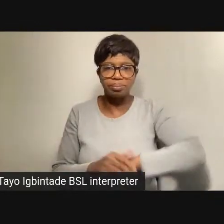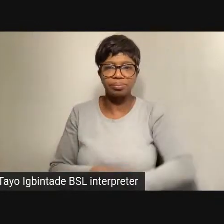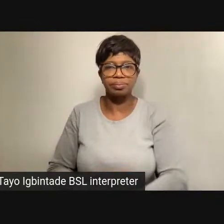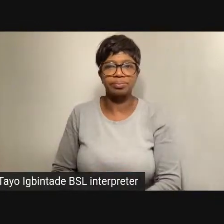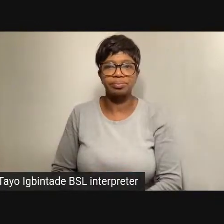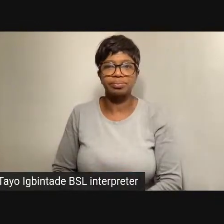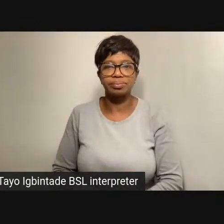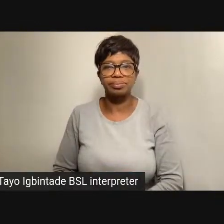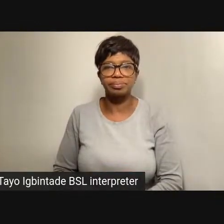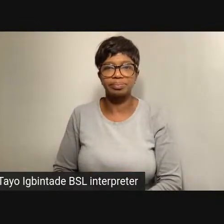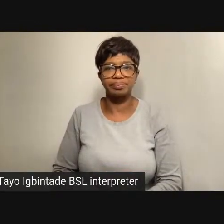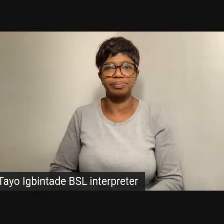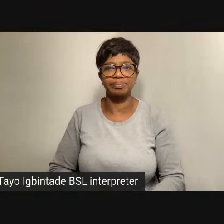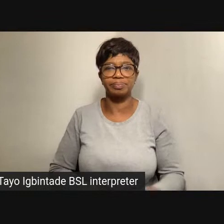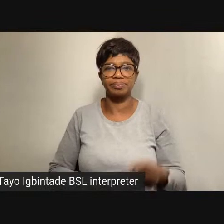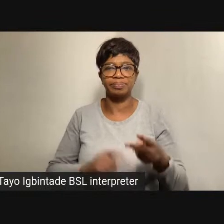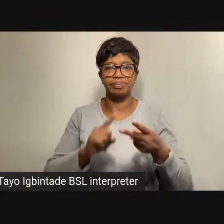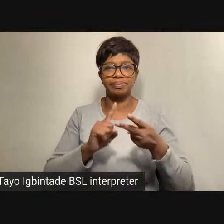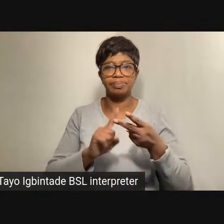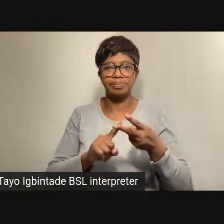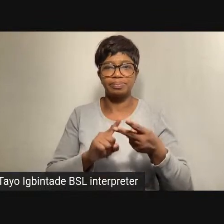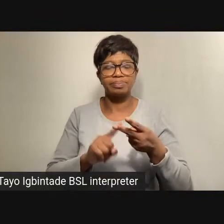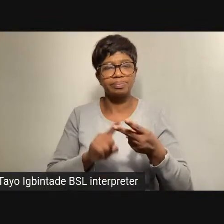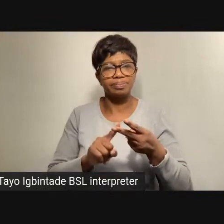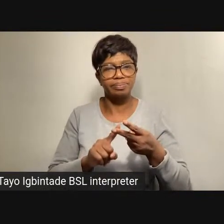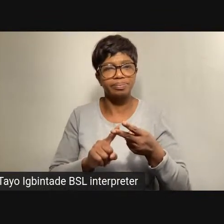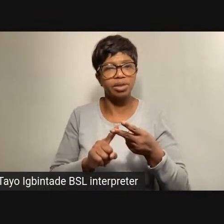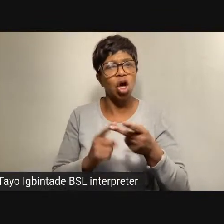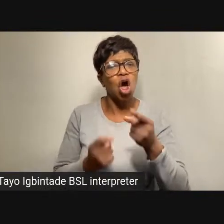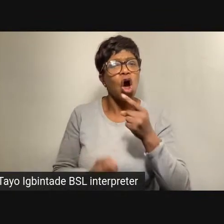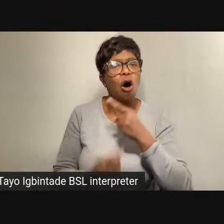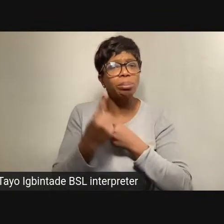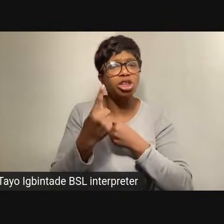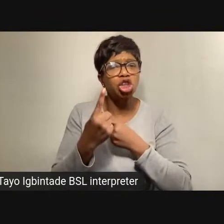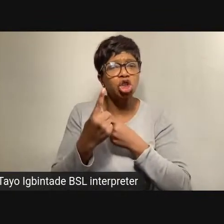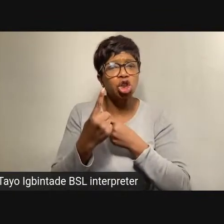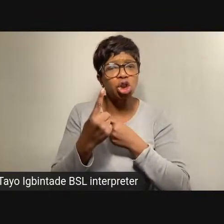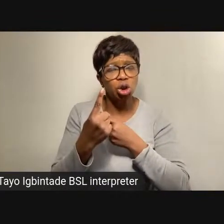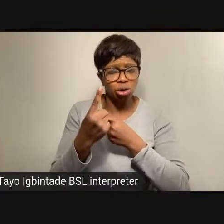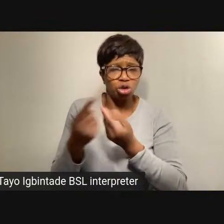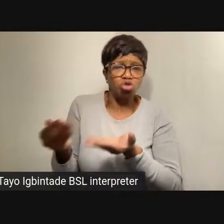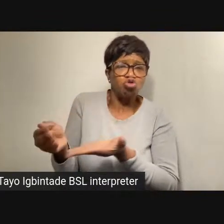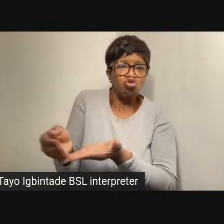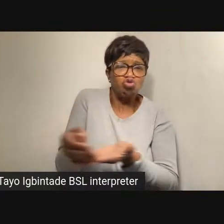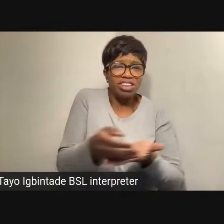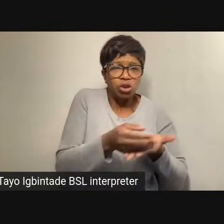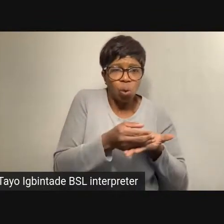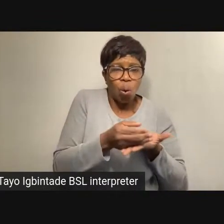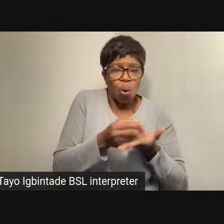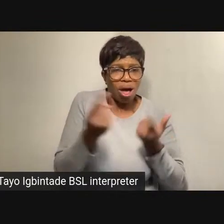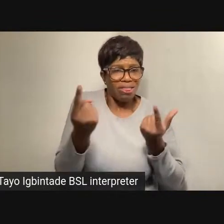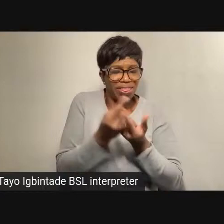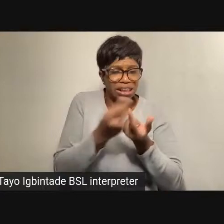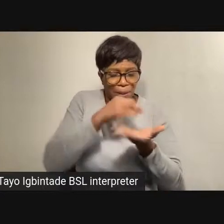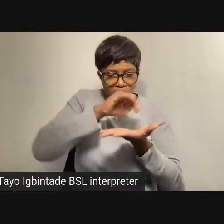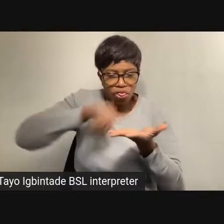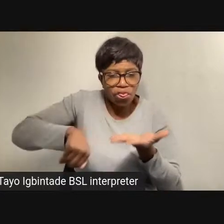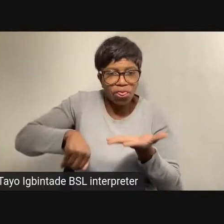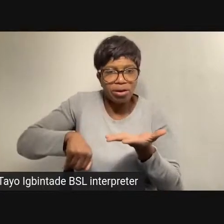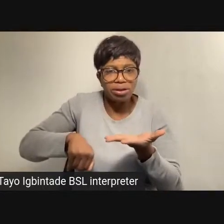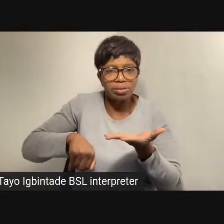Number two, the opportunity to restore that which has been buried, knowledge. And I